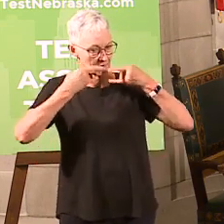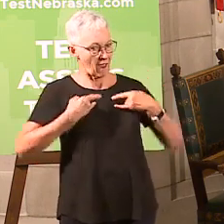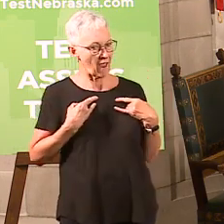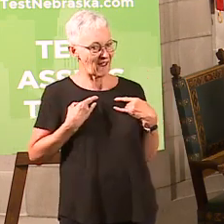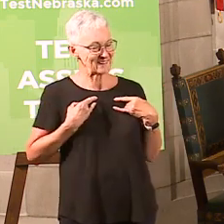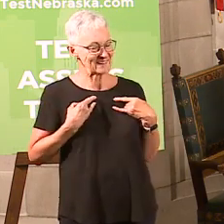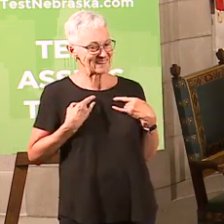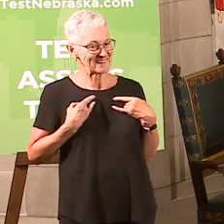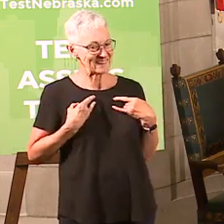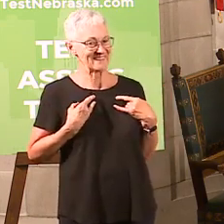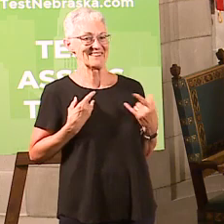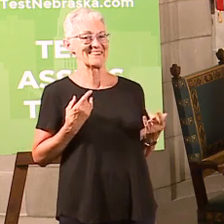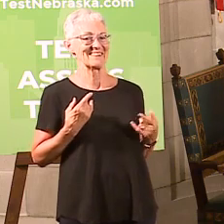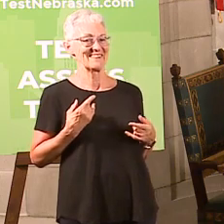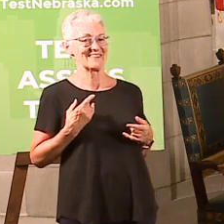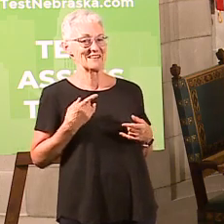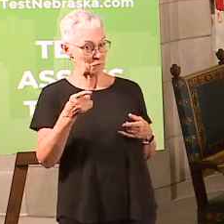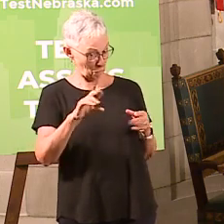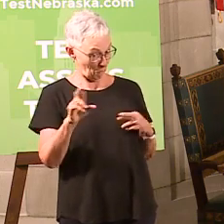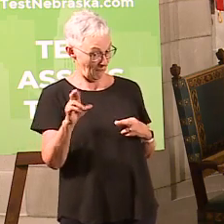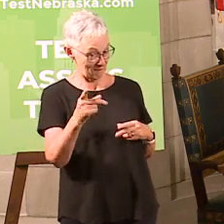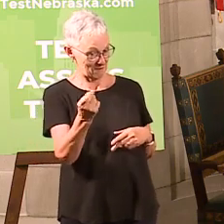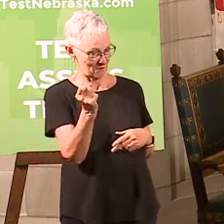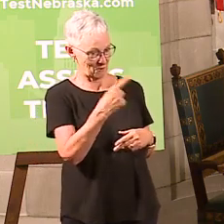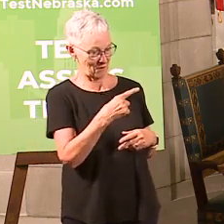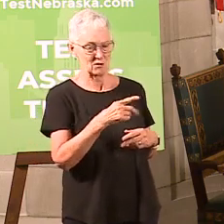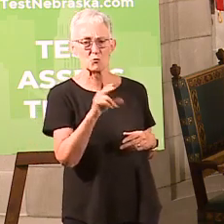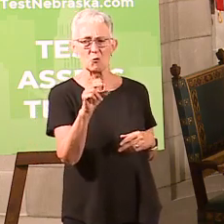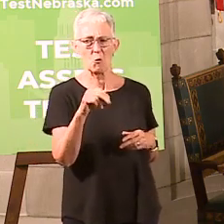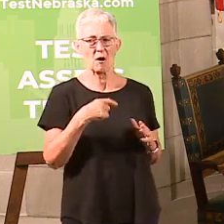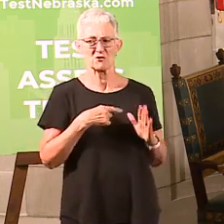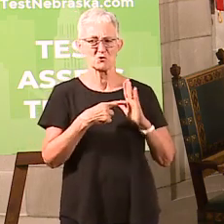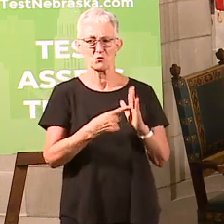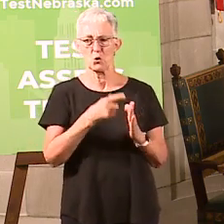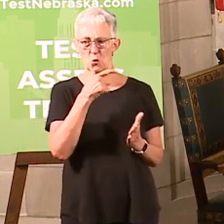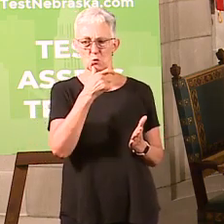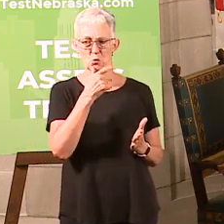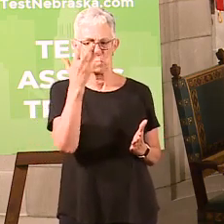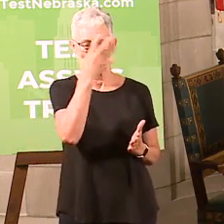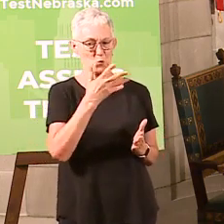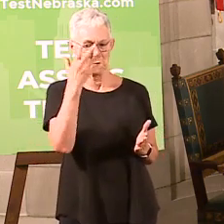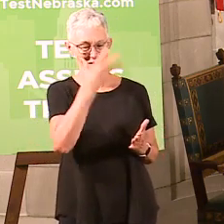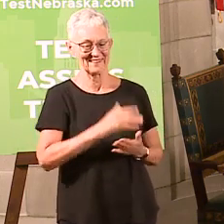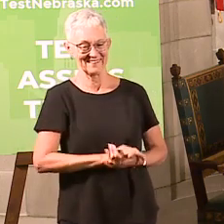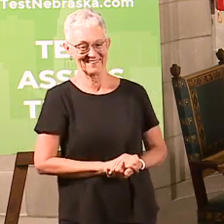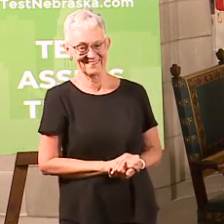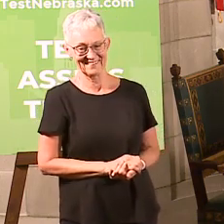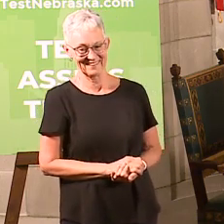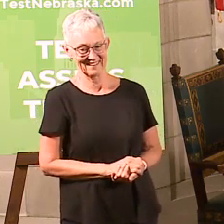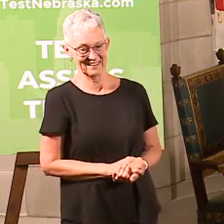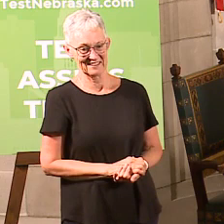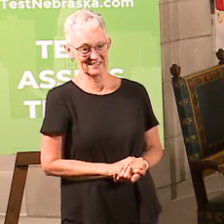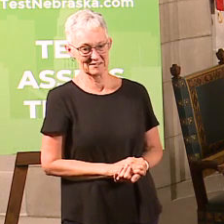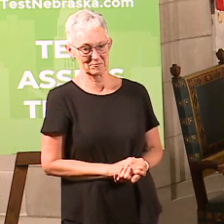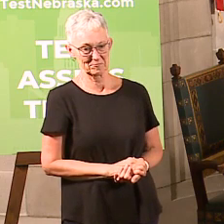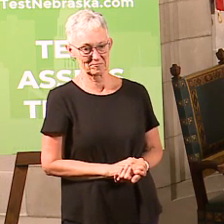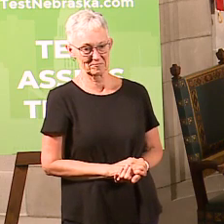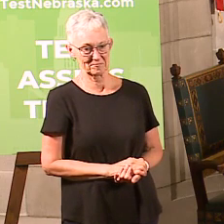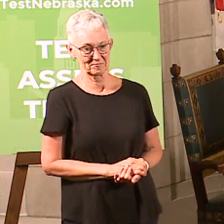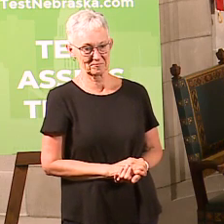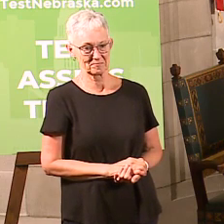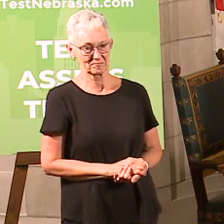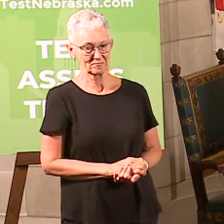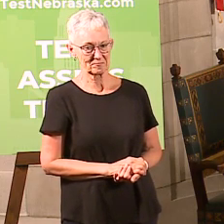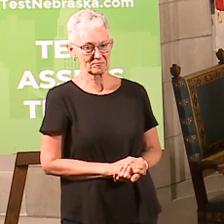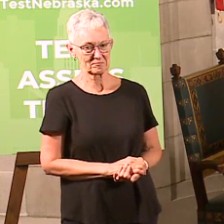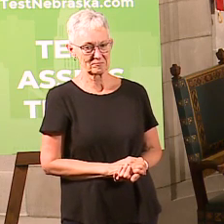Fred said he's disclosing his identity. The letter from the senators also suggested public input into how the money